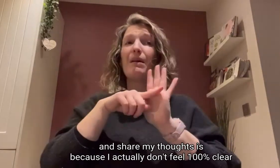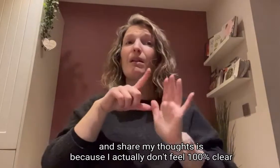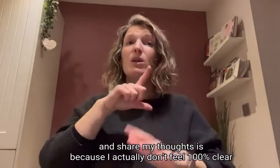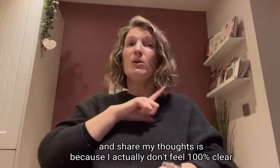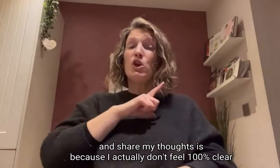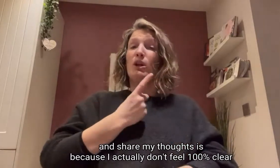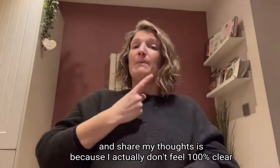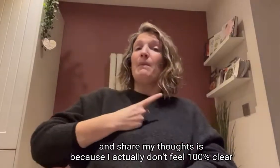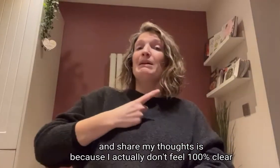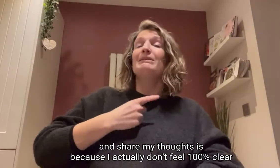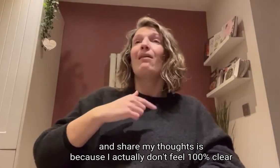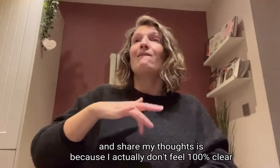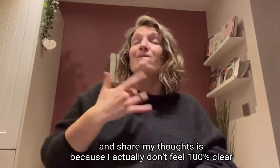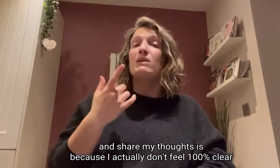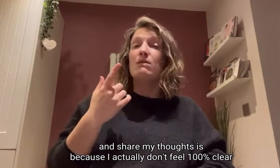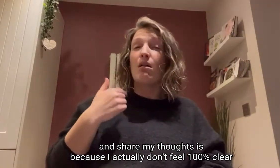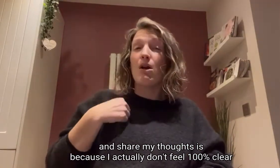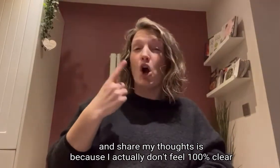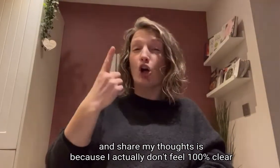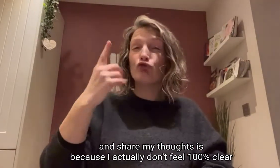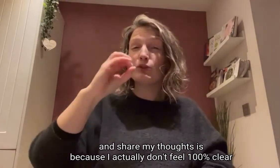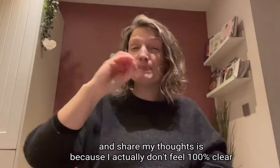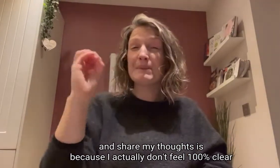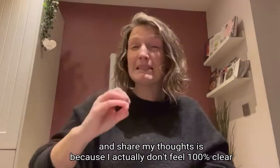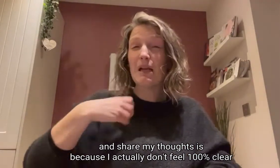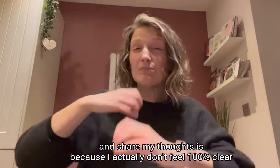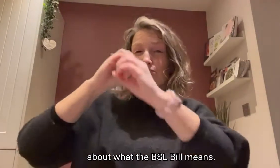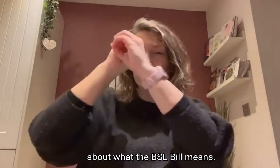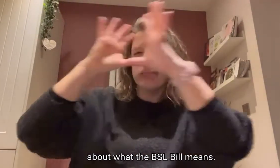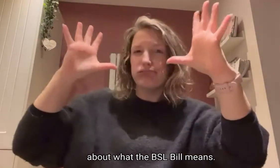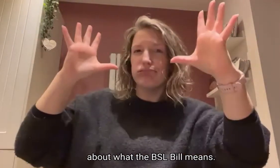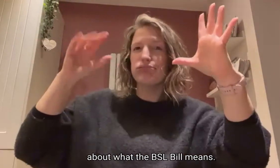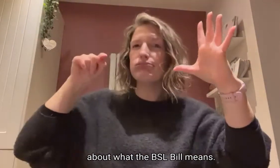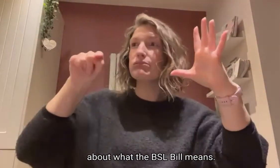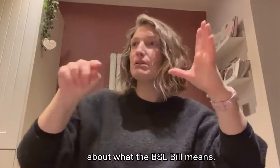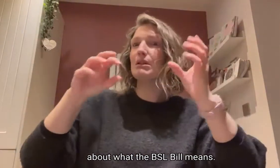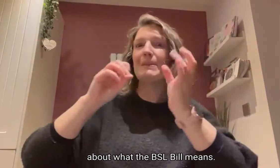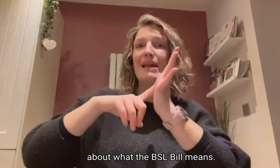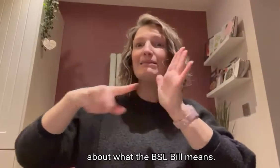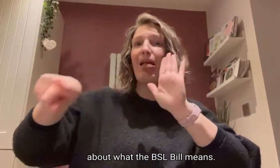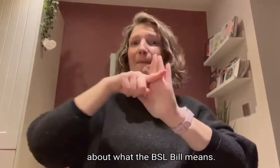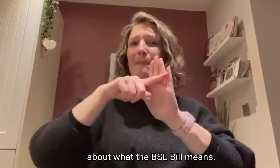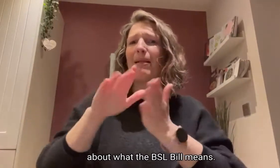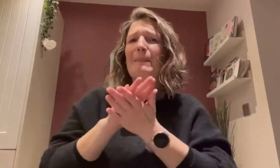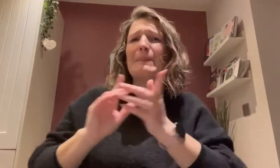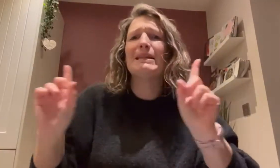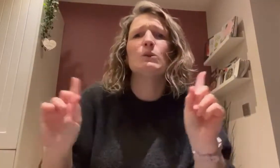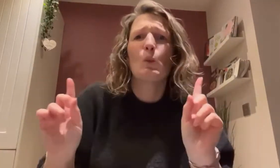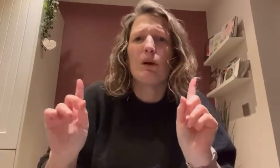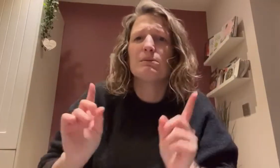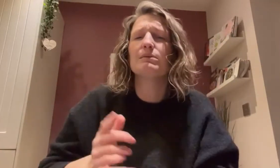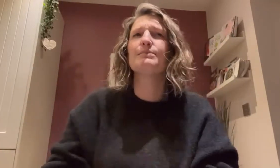thoughts is because I actually don't feel 100% clear about what the BSL bill means.